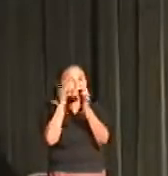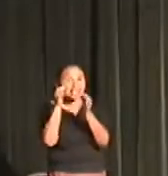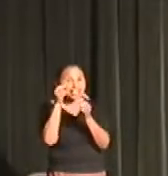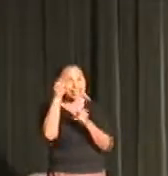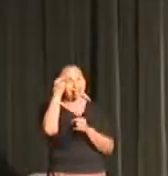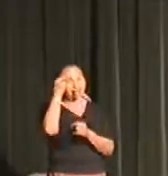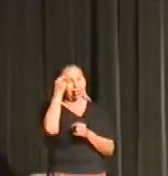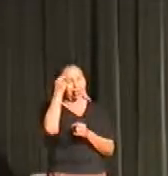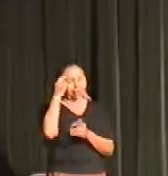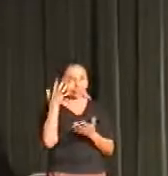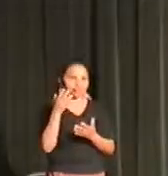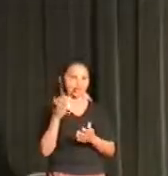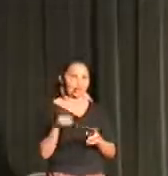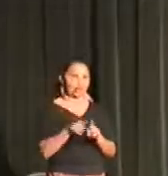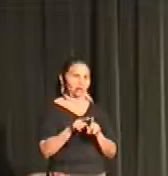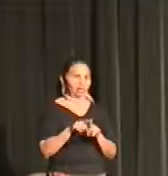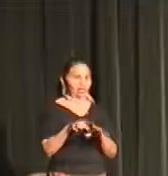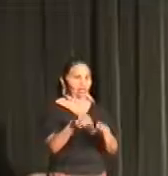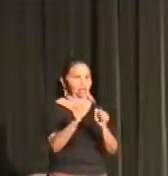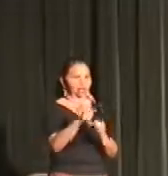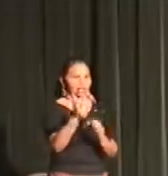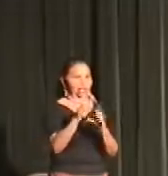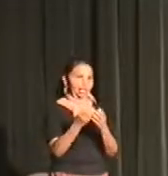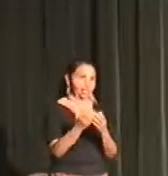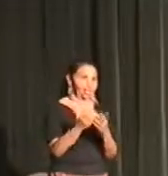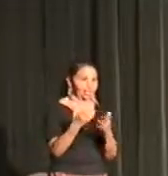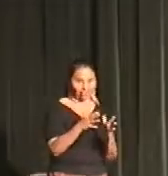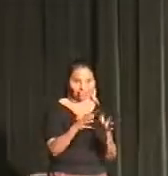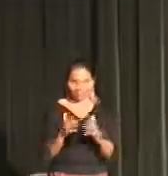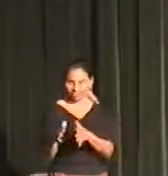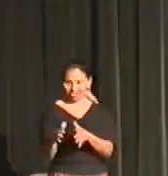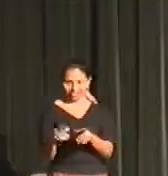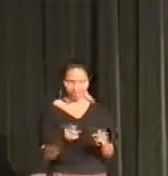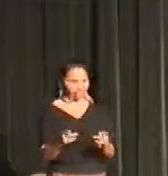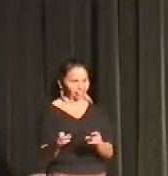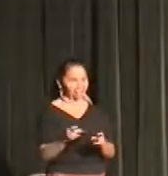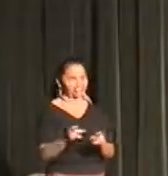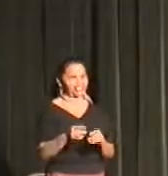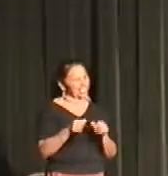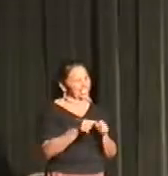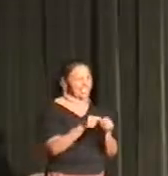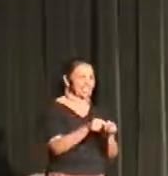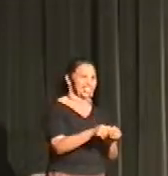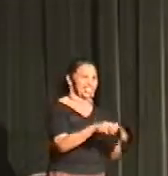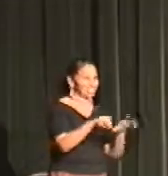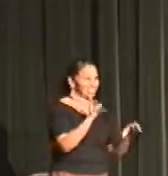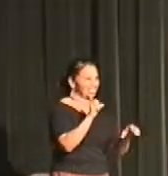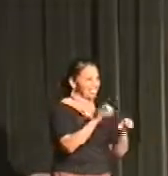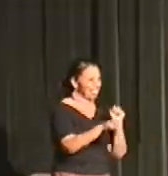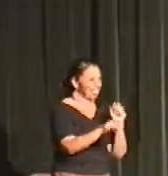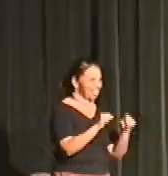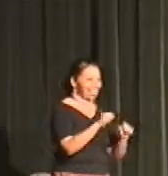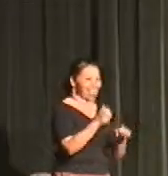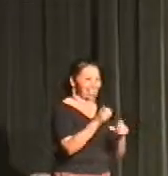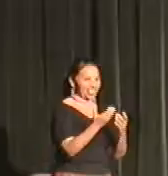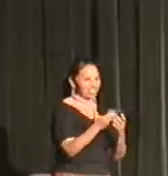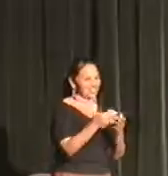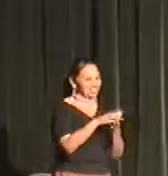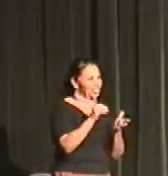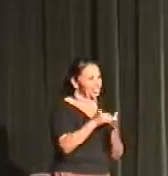then I also, I took another class, and then I finished those classes. And then I continued and I took a few other classes, and then I learned about taking a GED, and